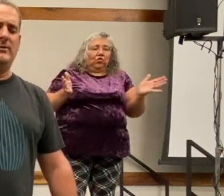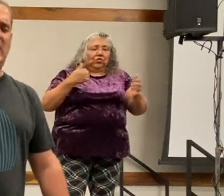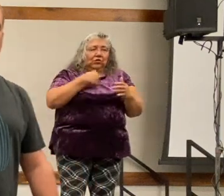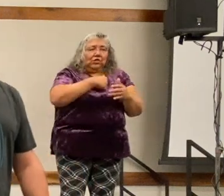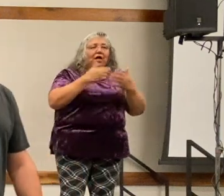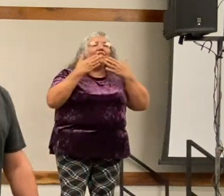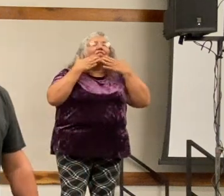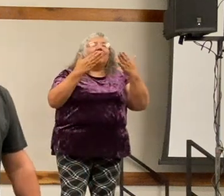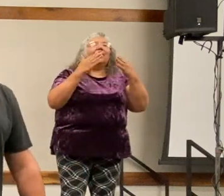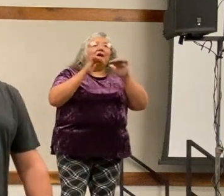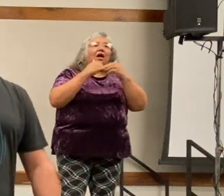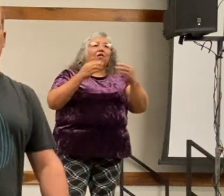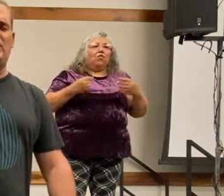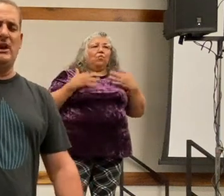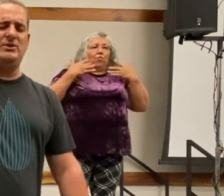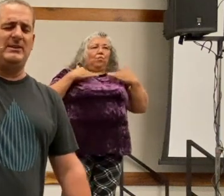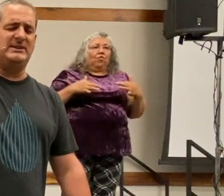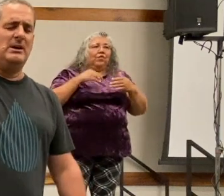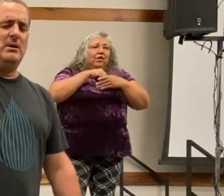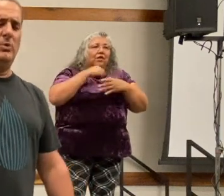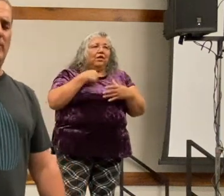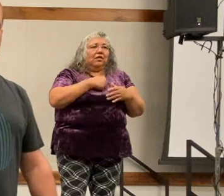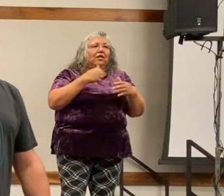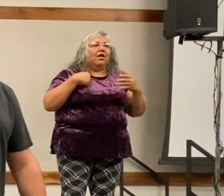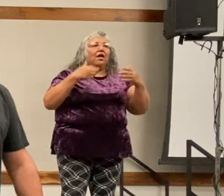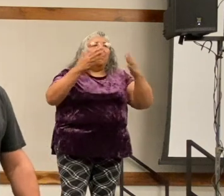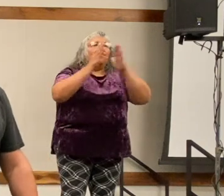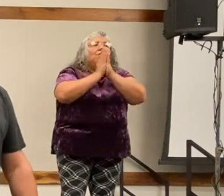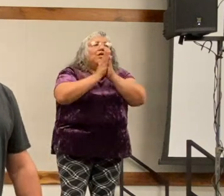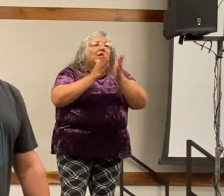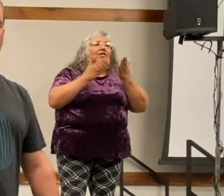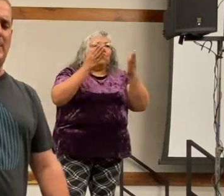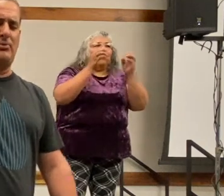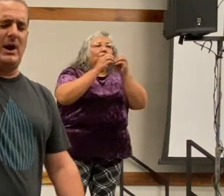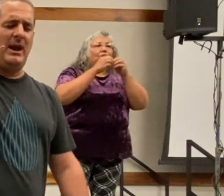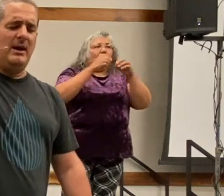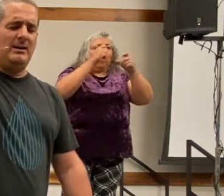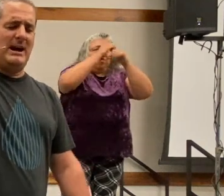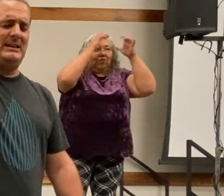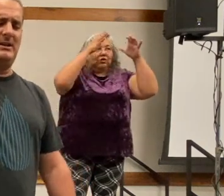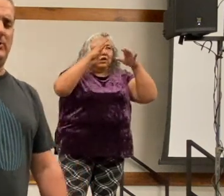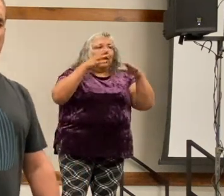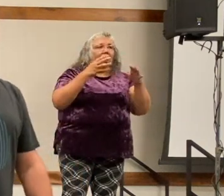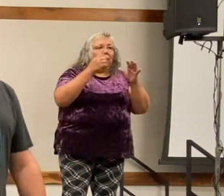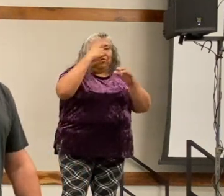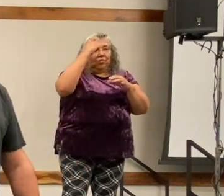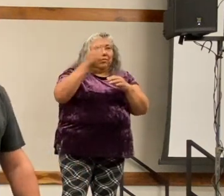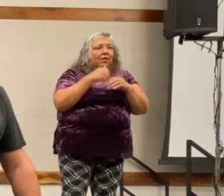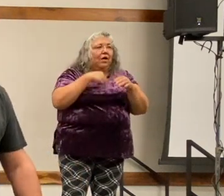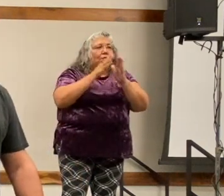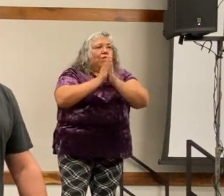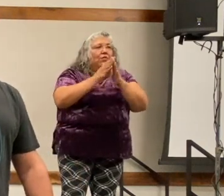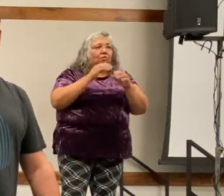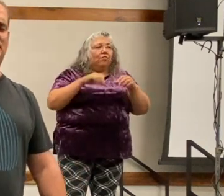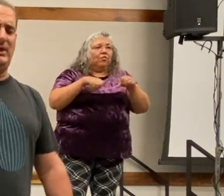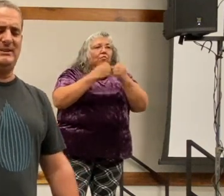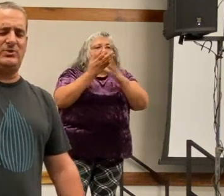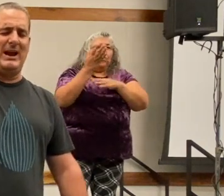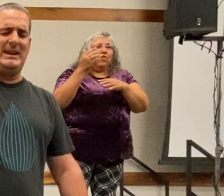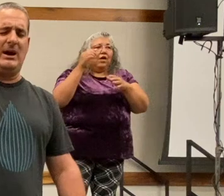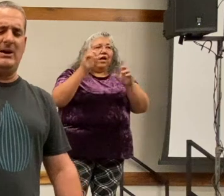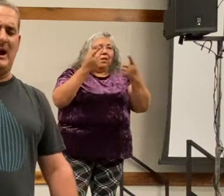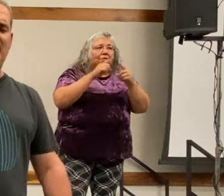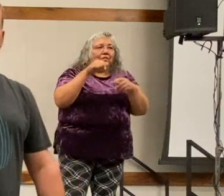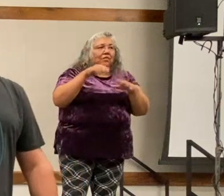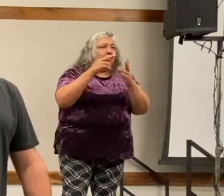God, for how you're moving in us. Father, I pray you give us more visions and dreams. Father, I pray, God, that there would be breakthrough happening in this place